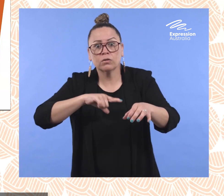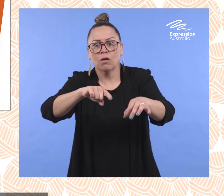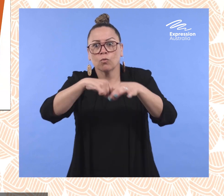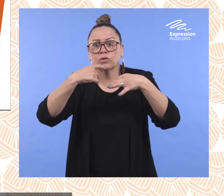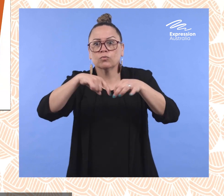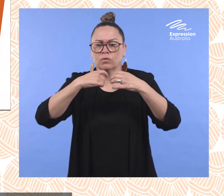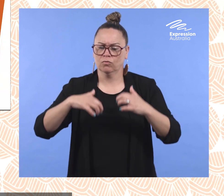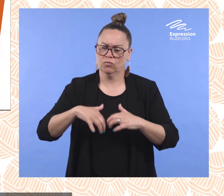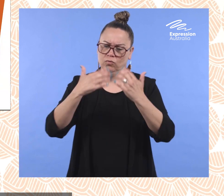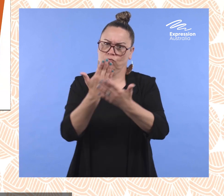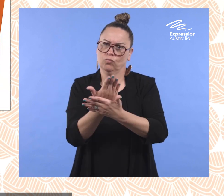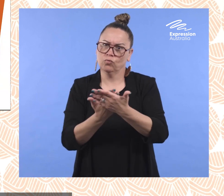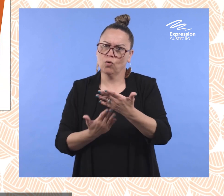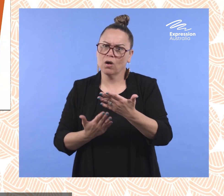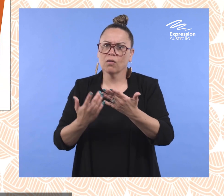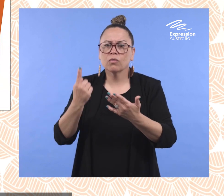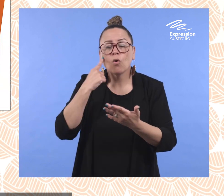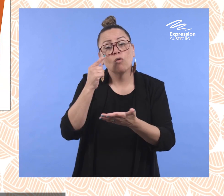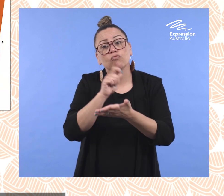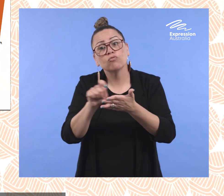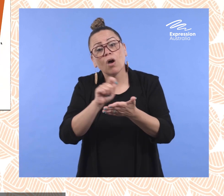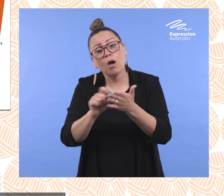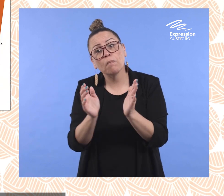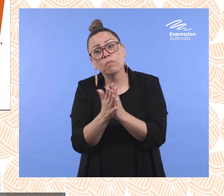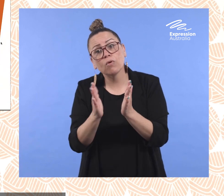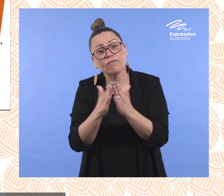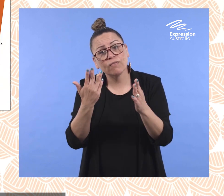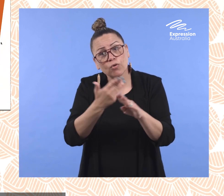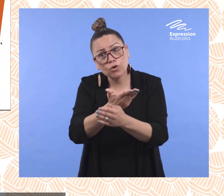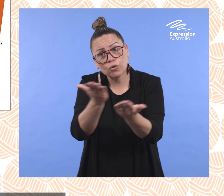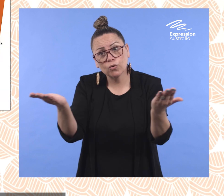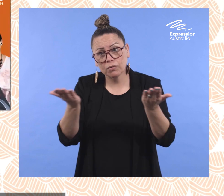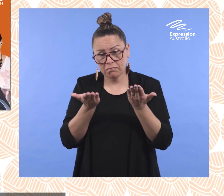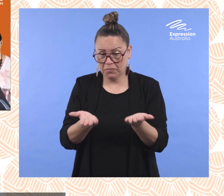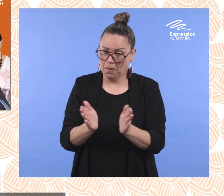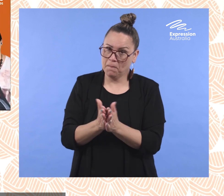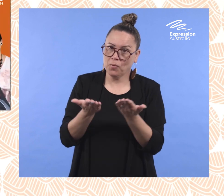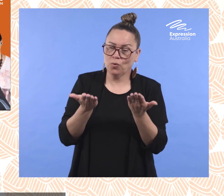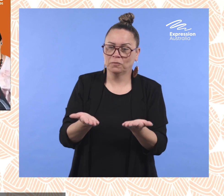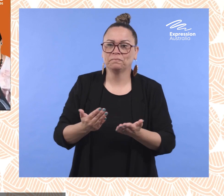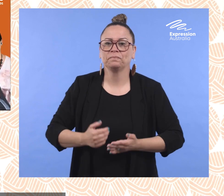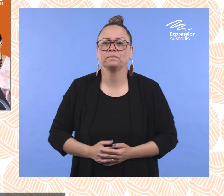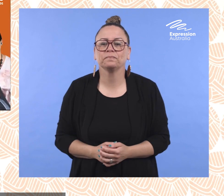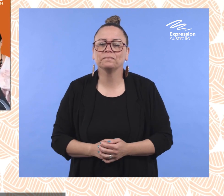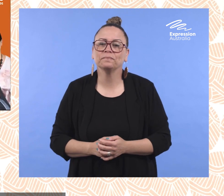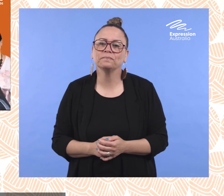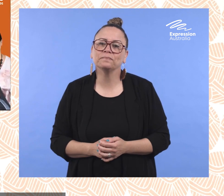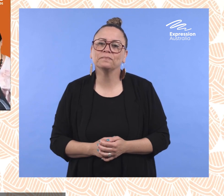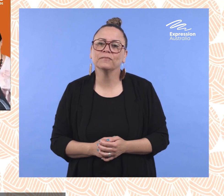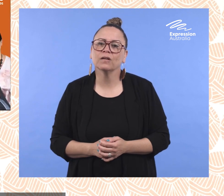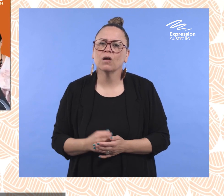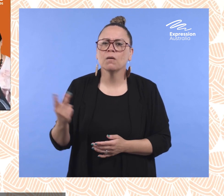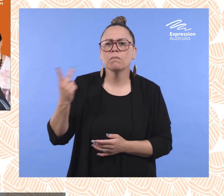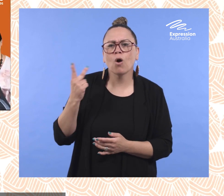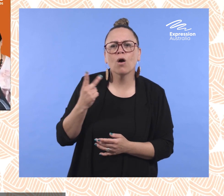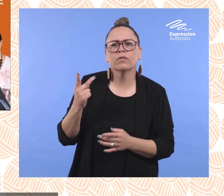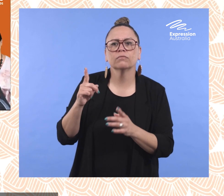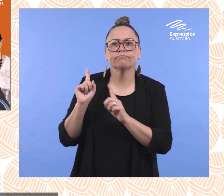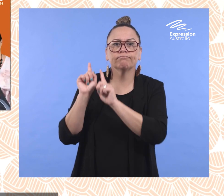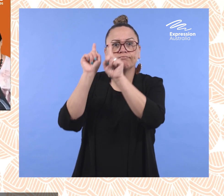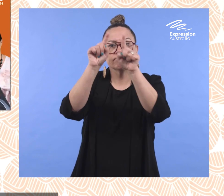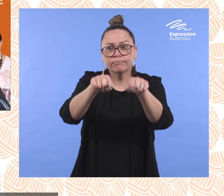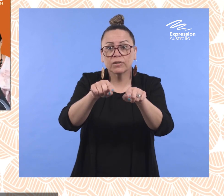about Dreamtime. So I thought I'll write a book for you, and there you go. And we met up in the